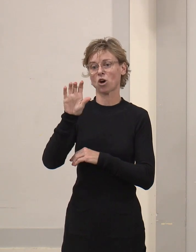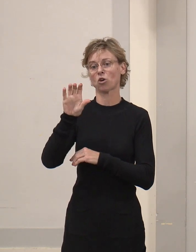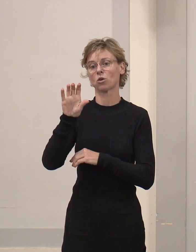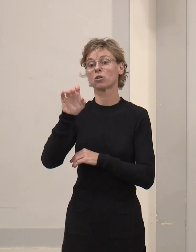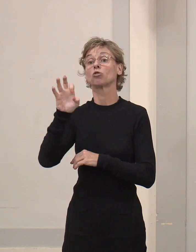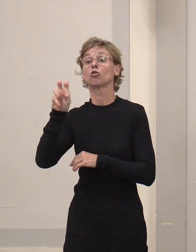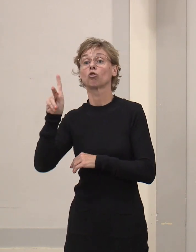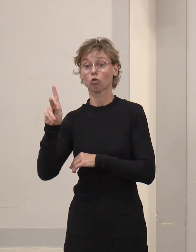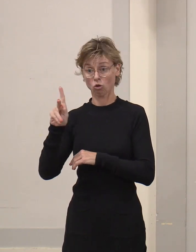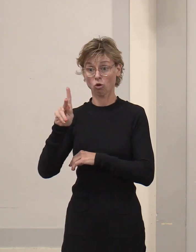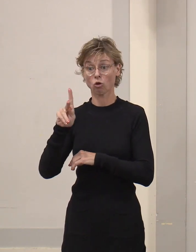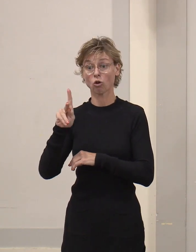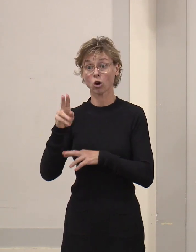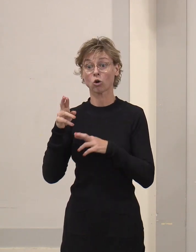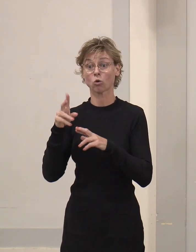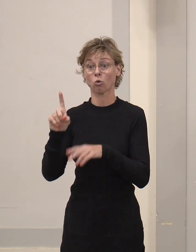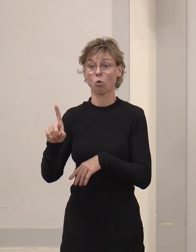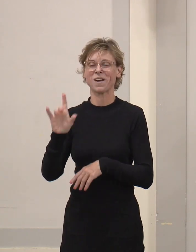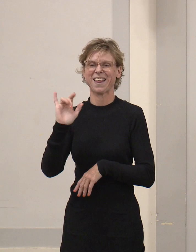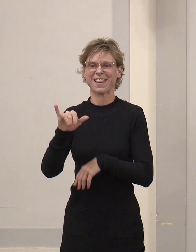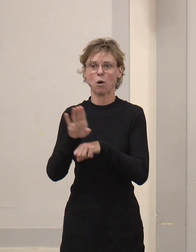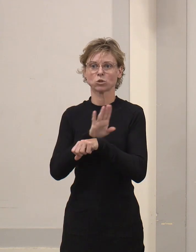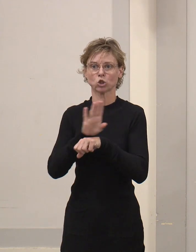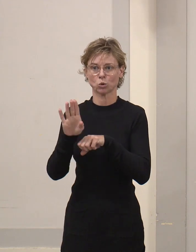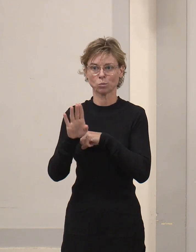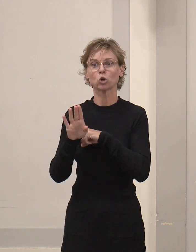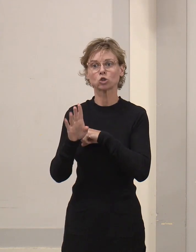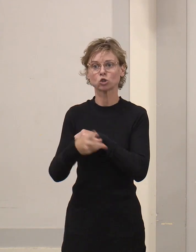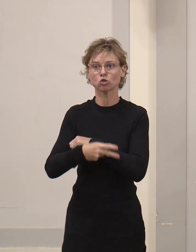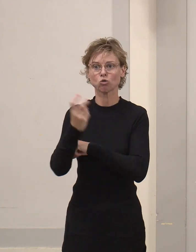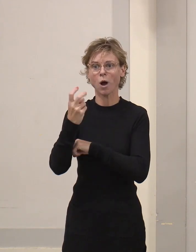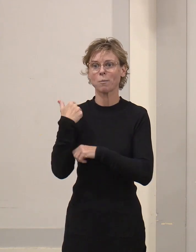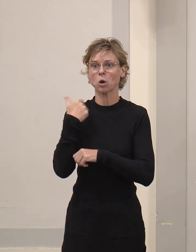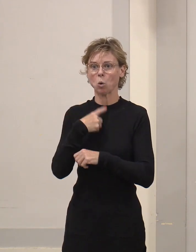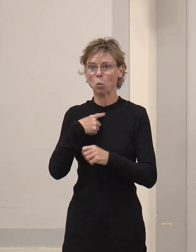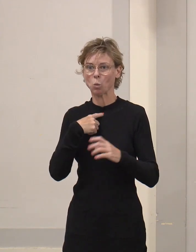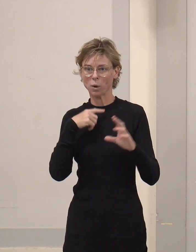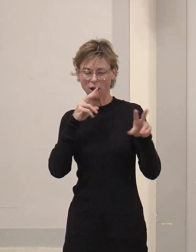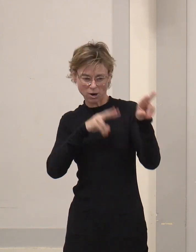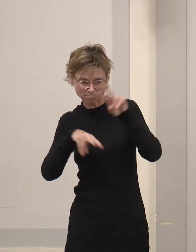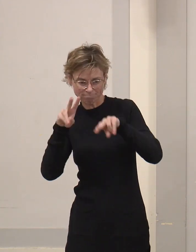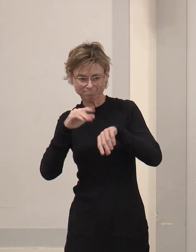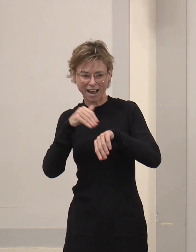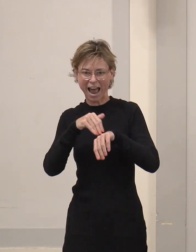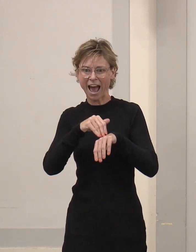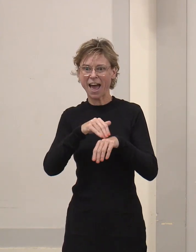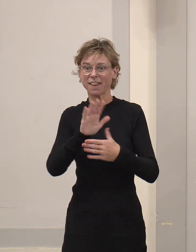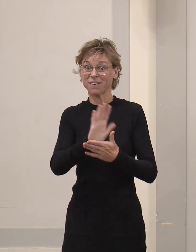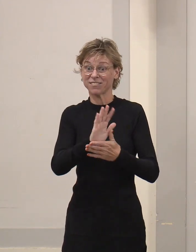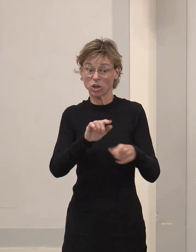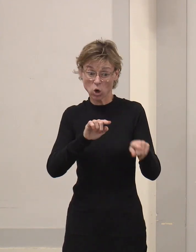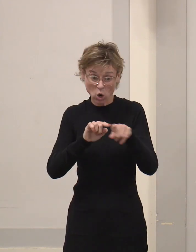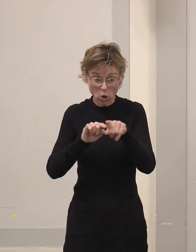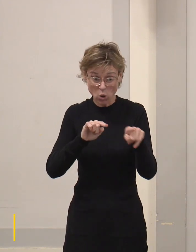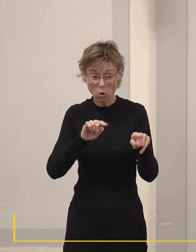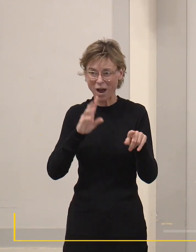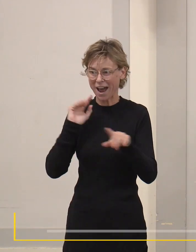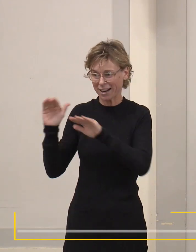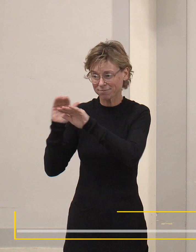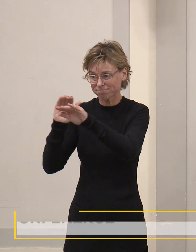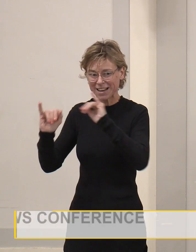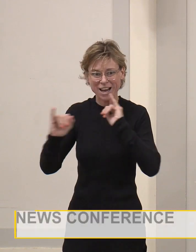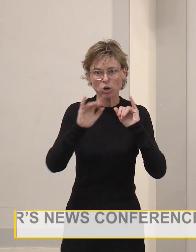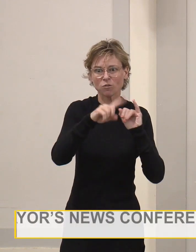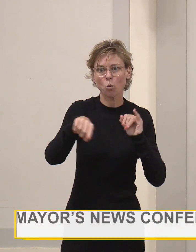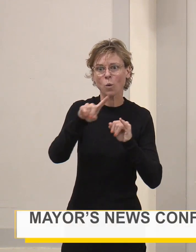commercial robbery. You know, we're working to pull surveillance. We're working with our partners at the local level and our corresponding neighbors to